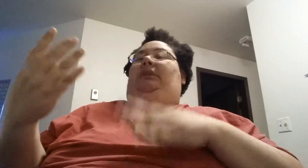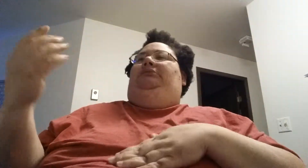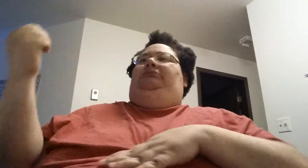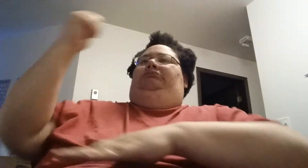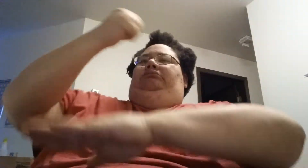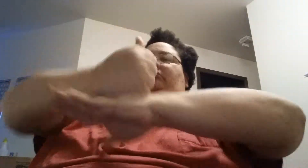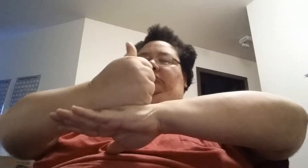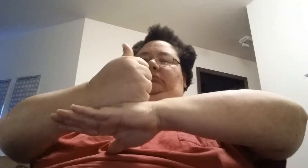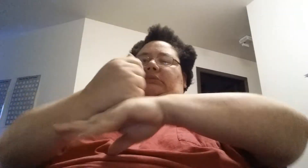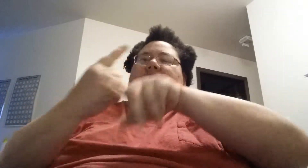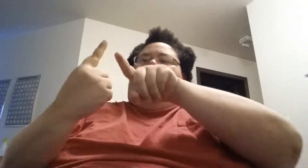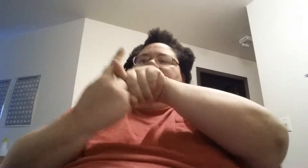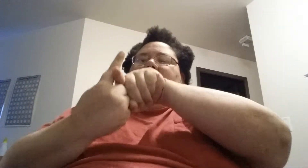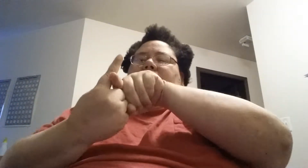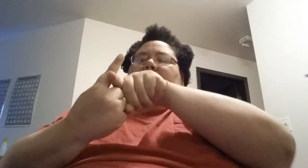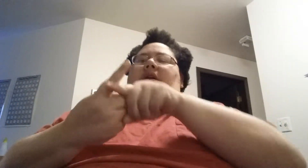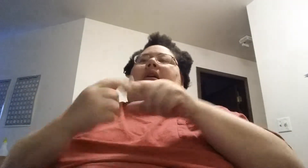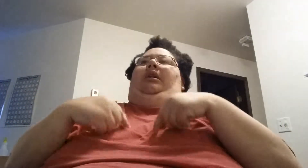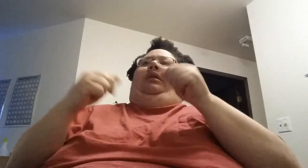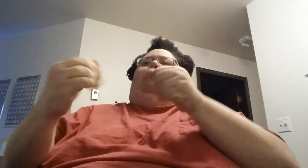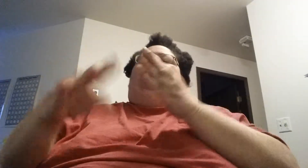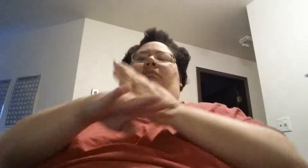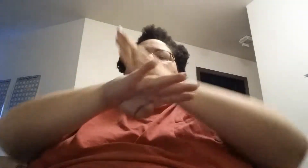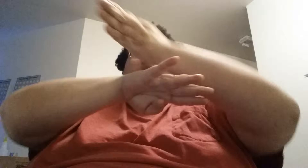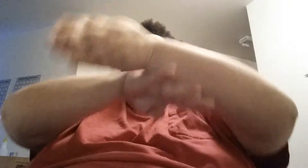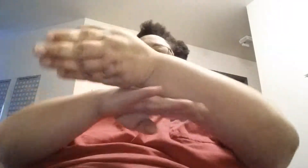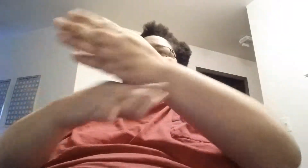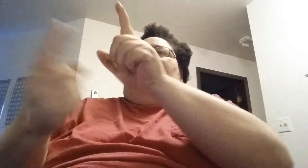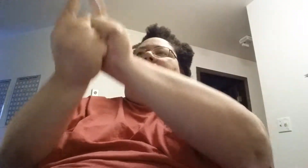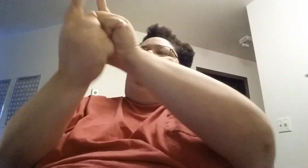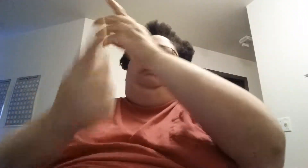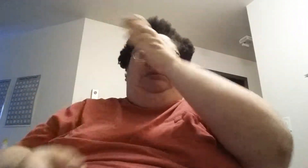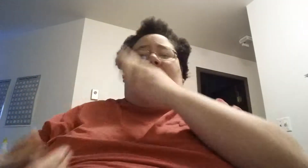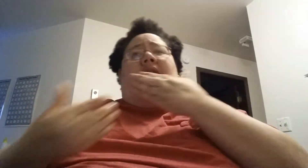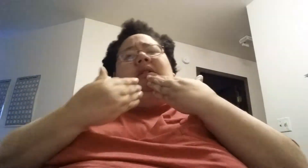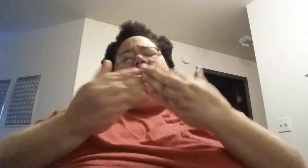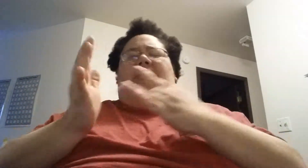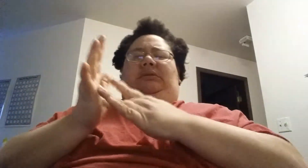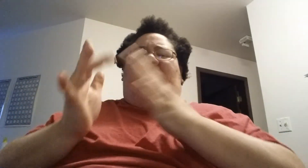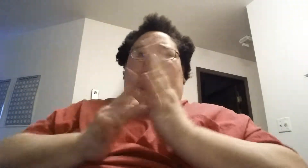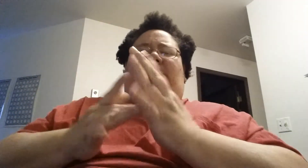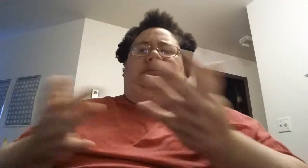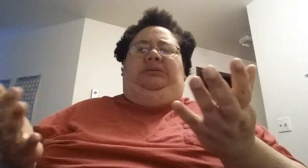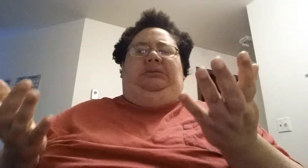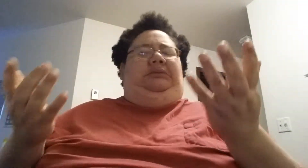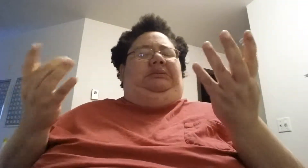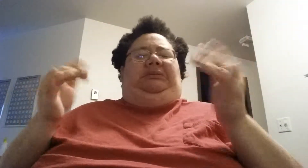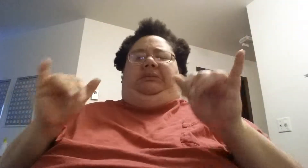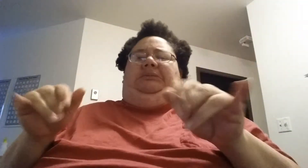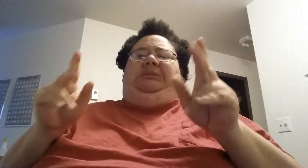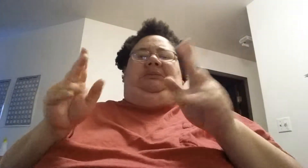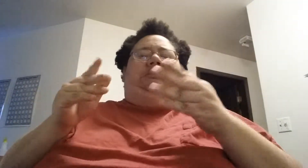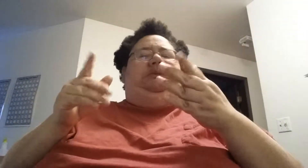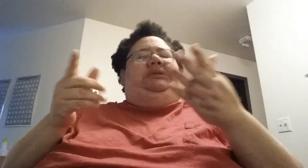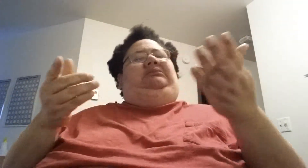faulty airbags. Toyota, Chrysler, and Honda recalled 2.1 million older vehicles for a second time because the airbags